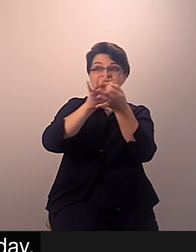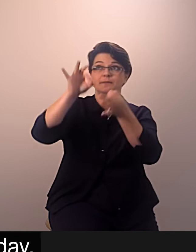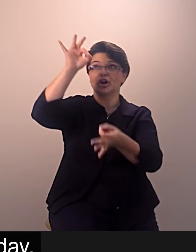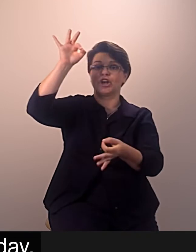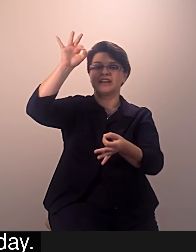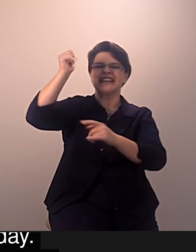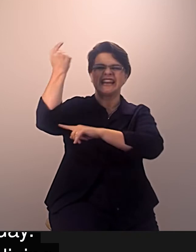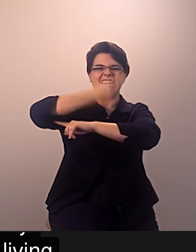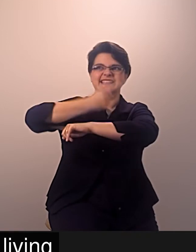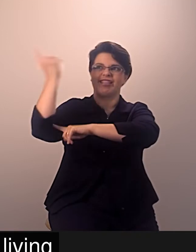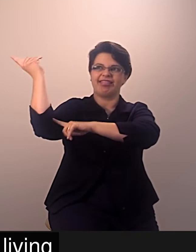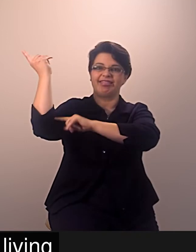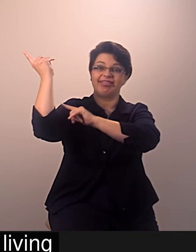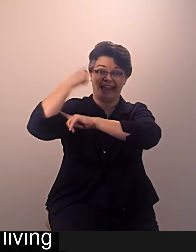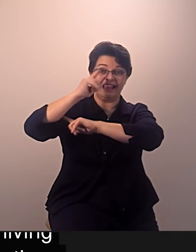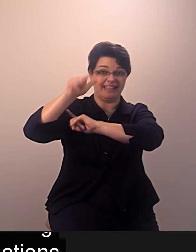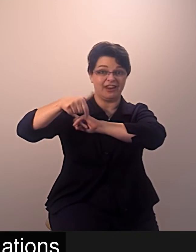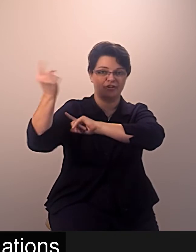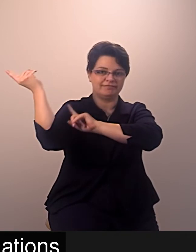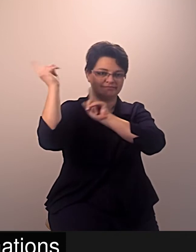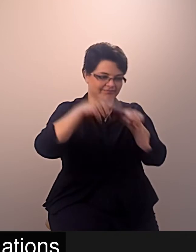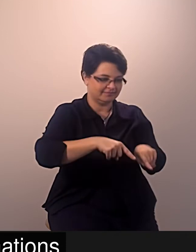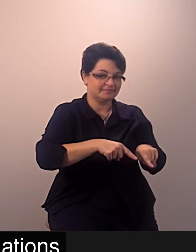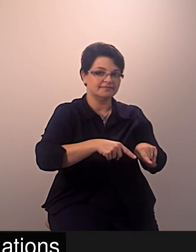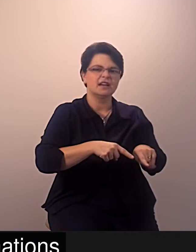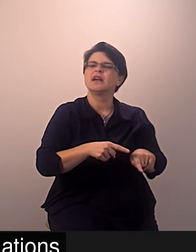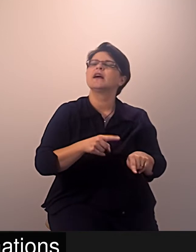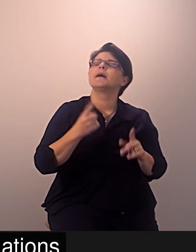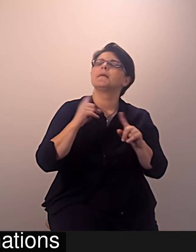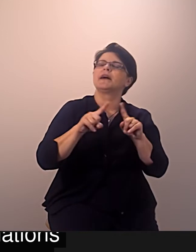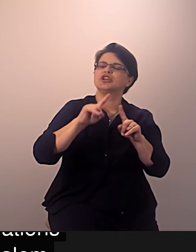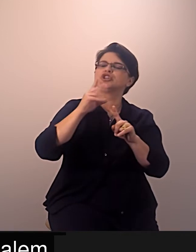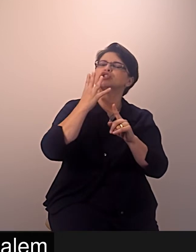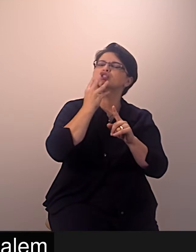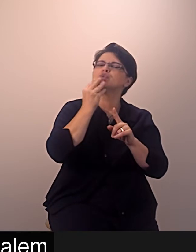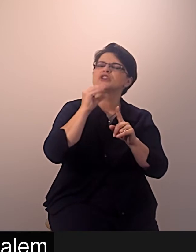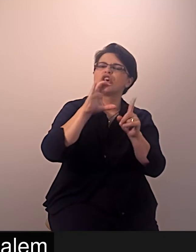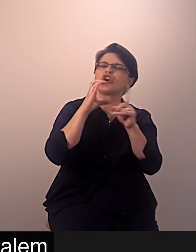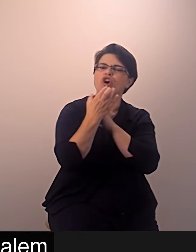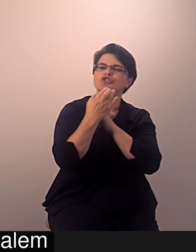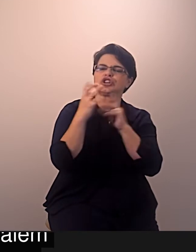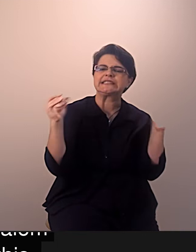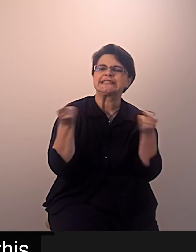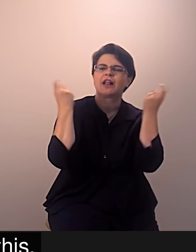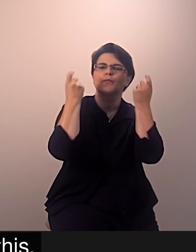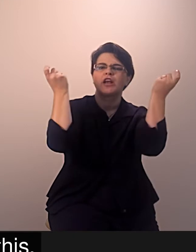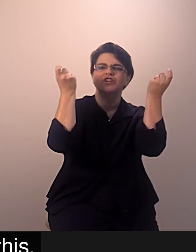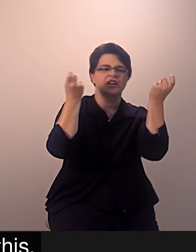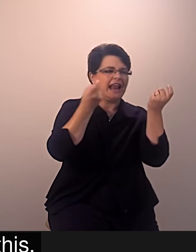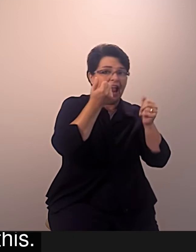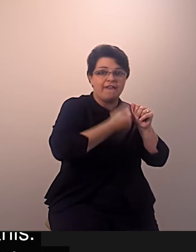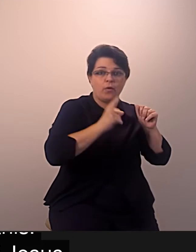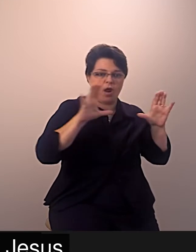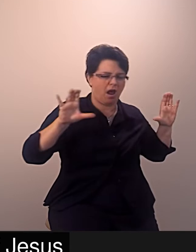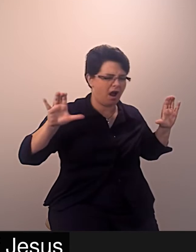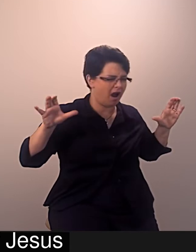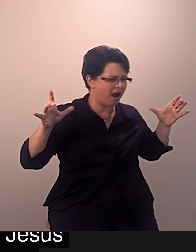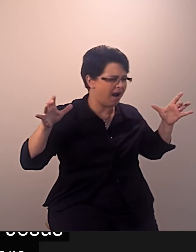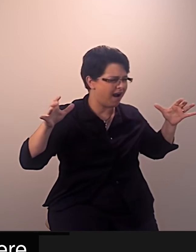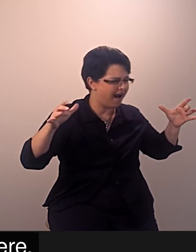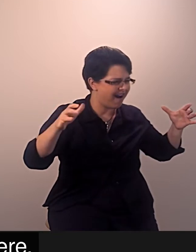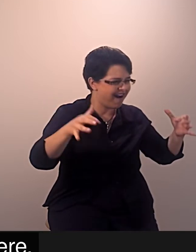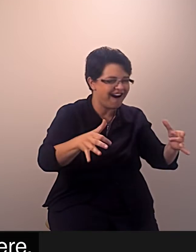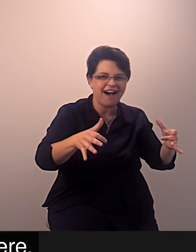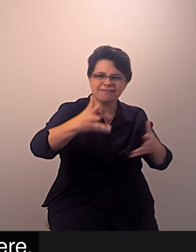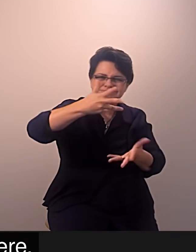in many other nations came to Jerusalem to celebrate this. The disciples of Jesus were also there, all